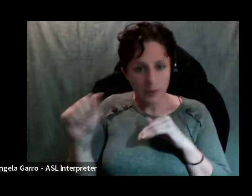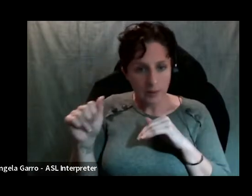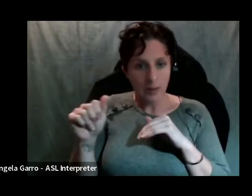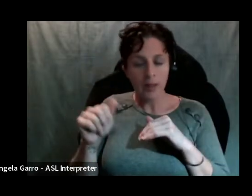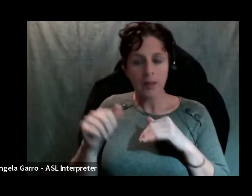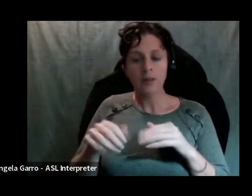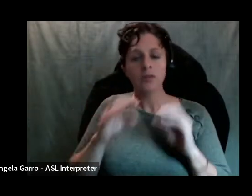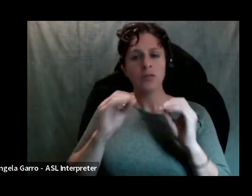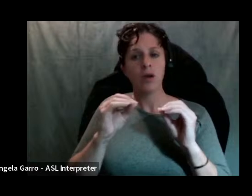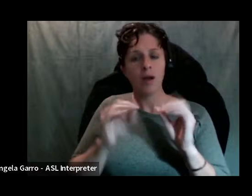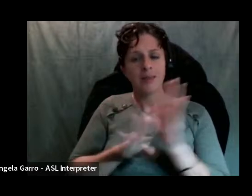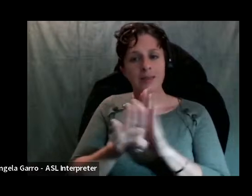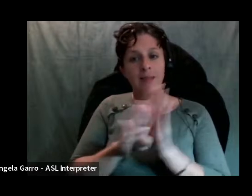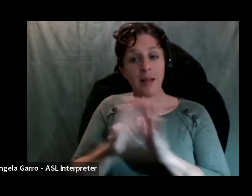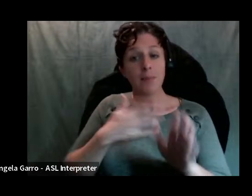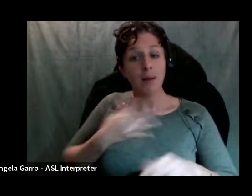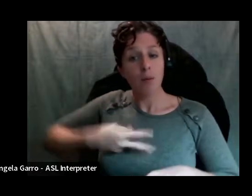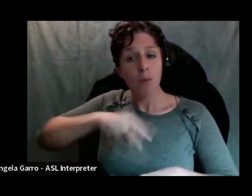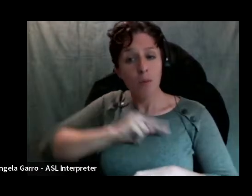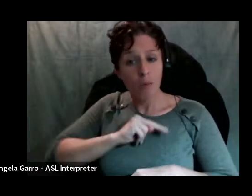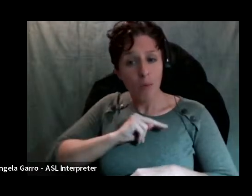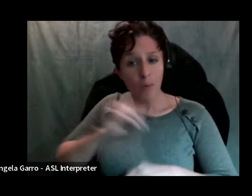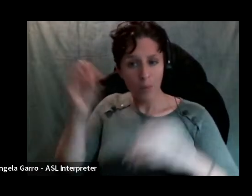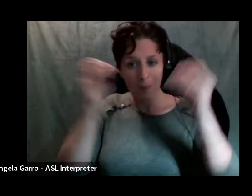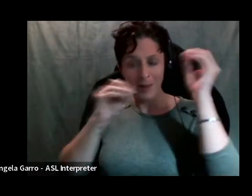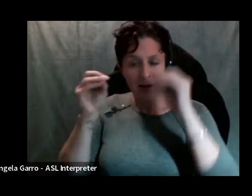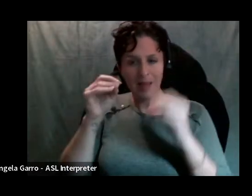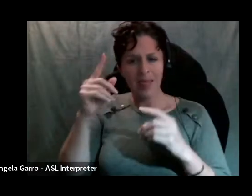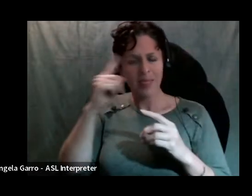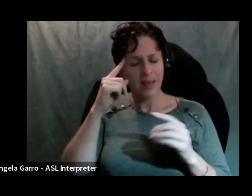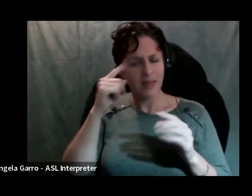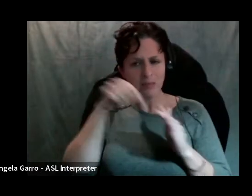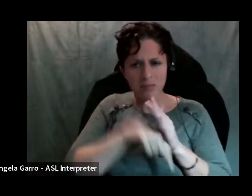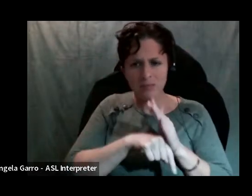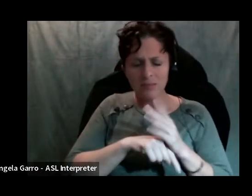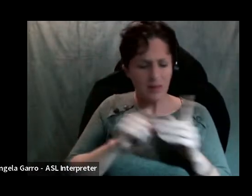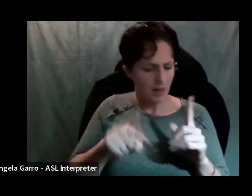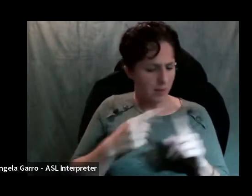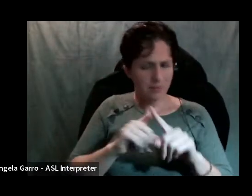my own opinions and think critically about complex issues.